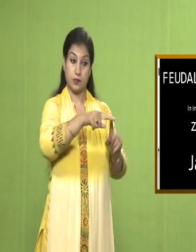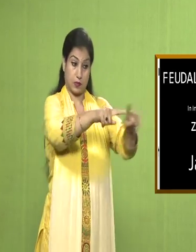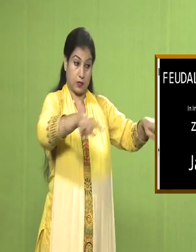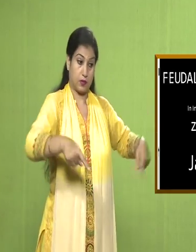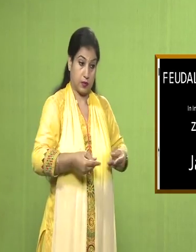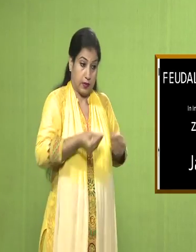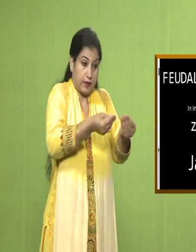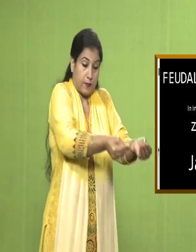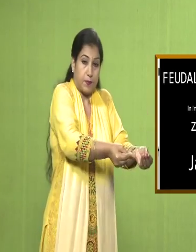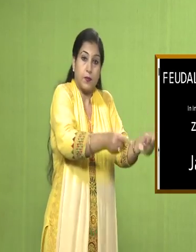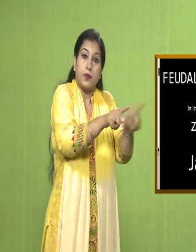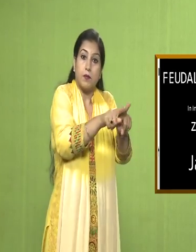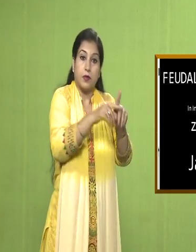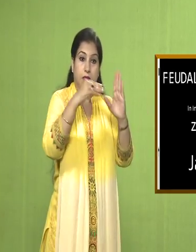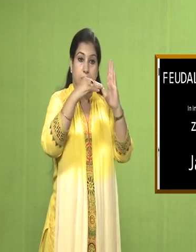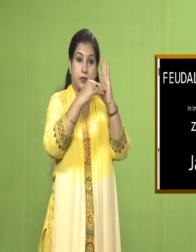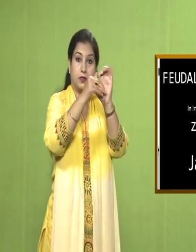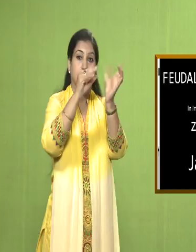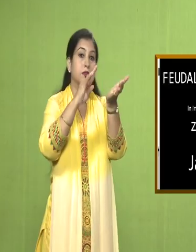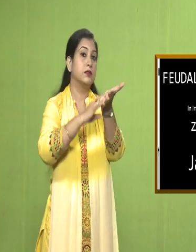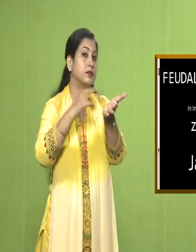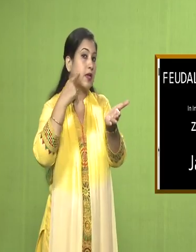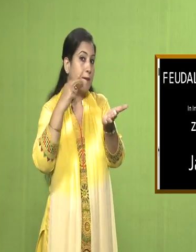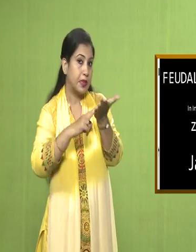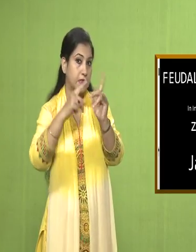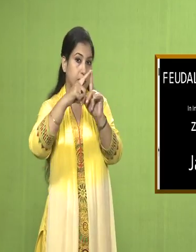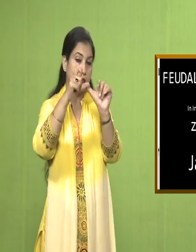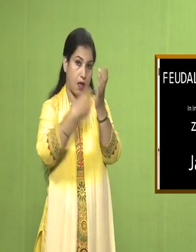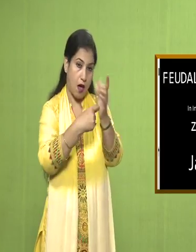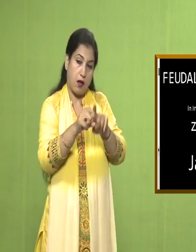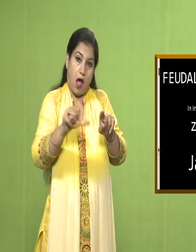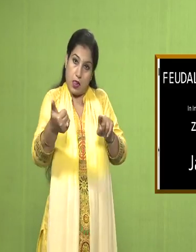Jamindars were also known as jagirdars.